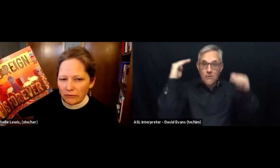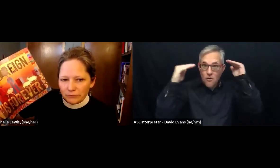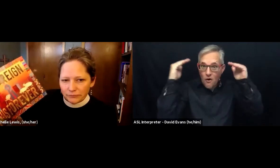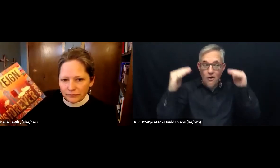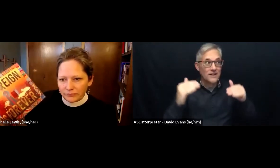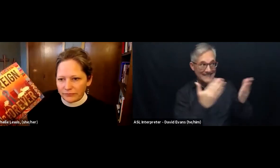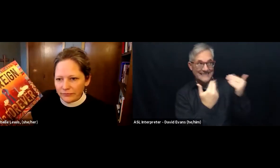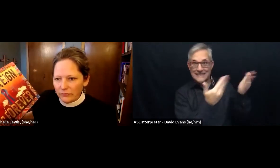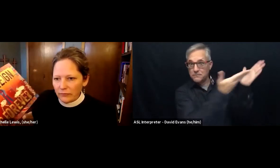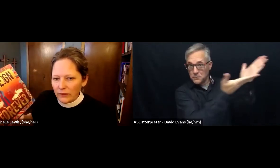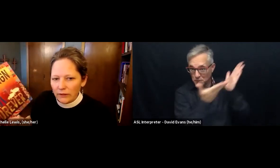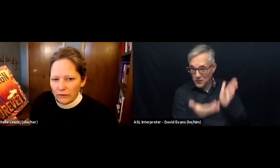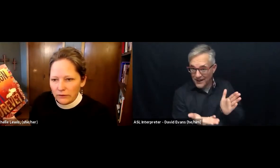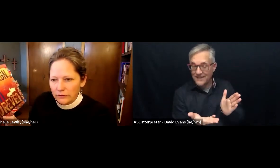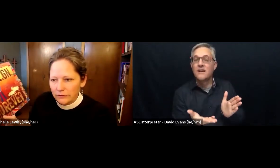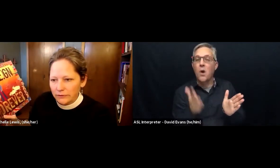together.